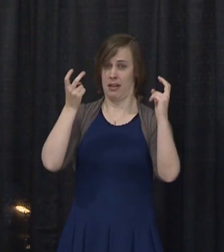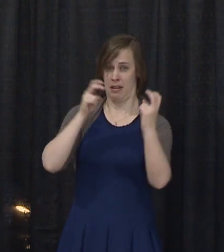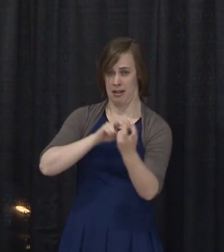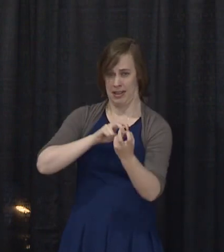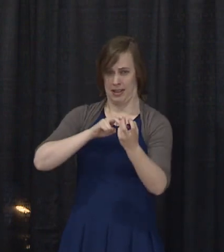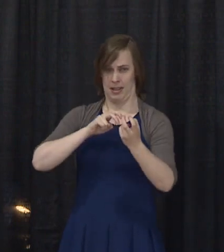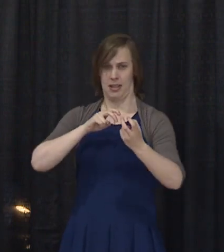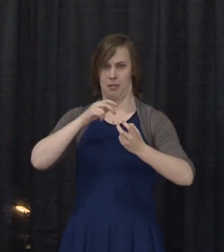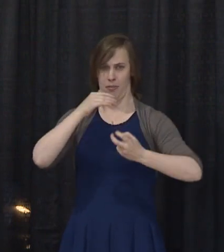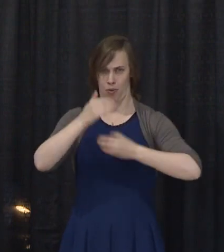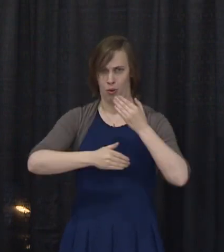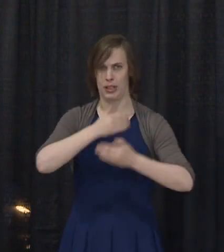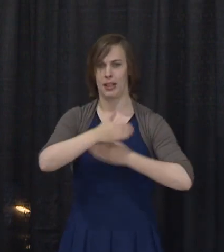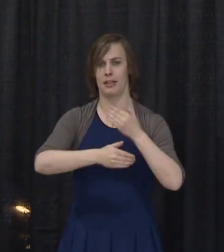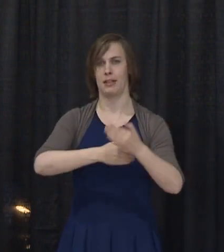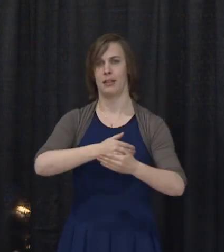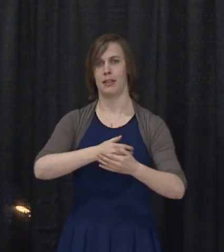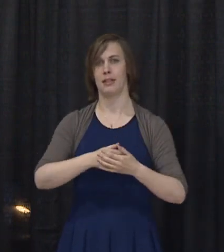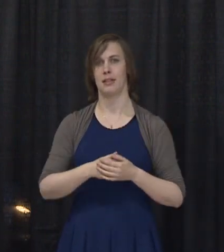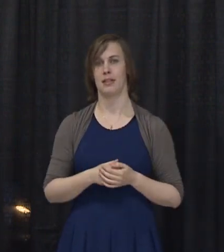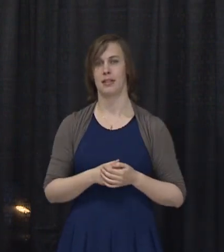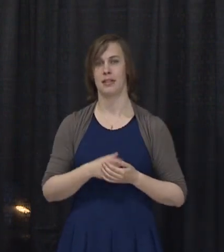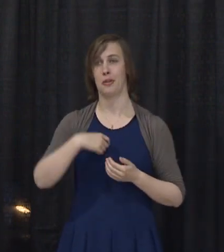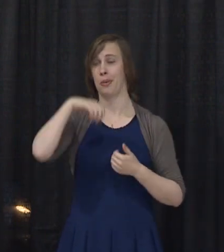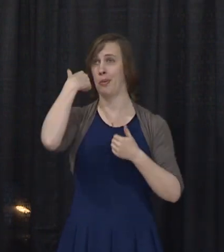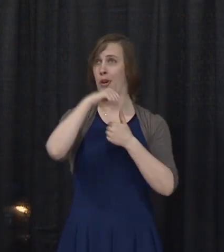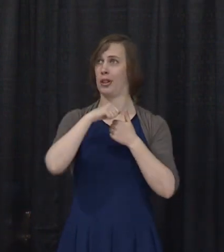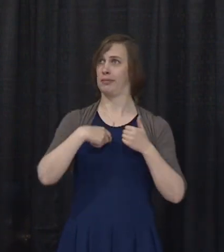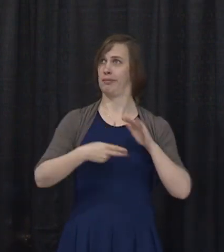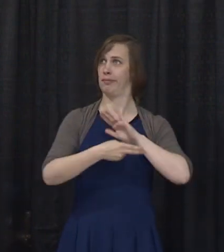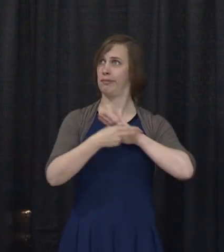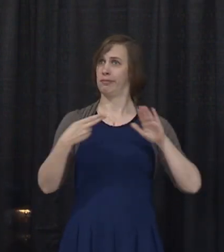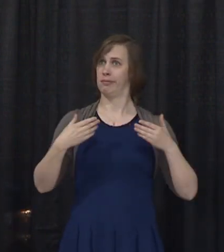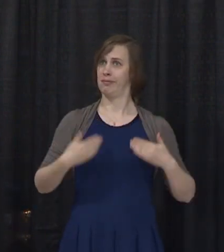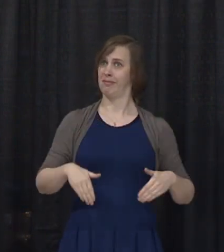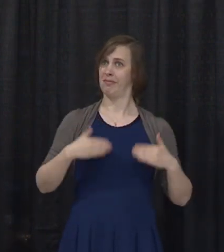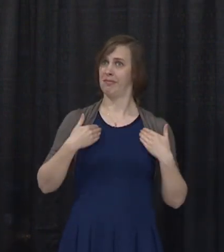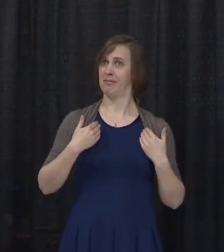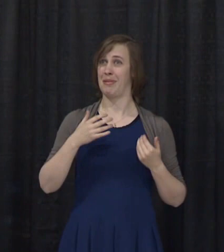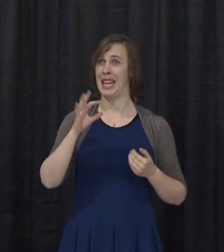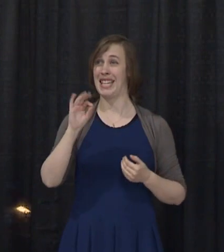once describing myself as feeling 40% okay 90% of the time.